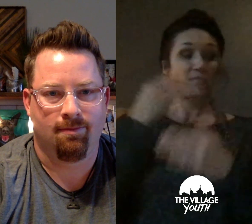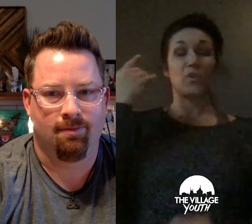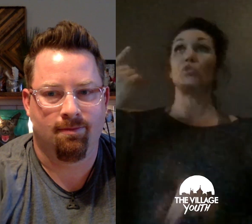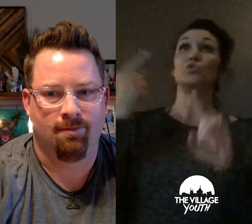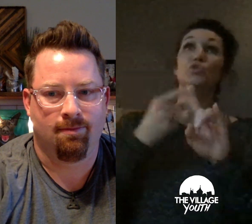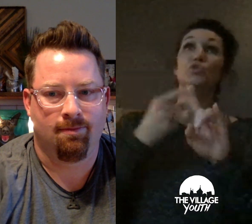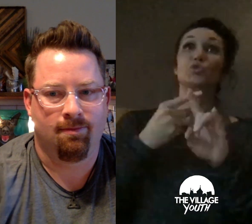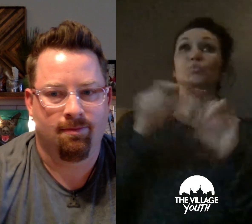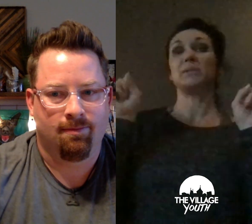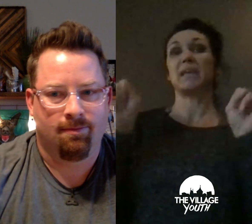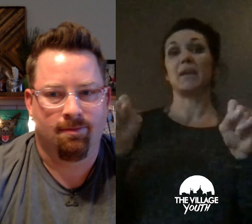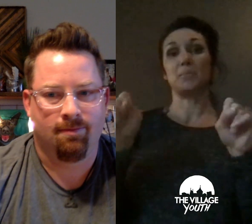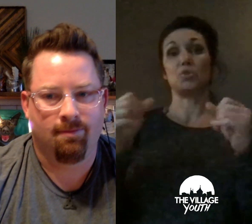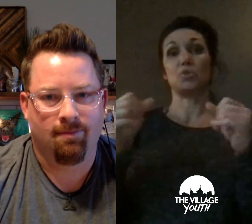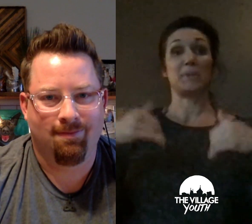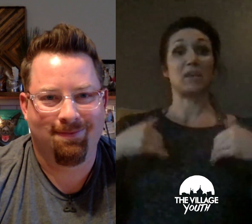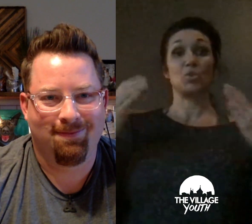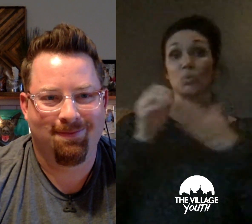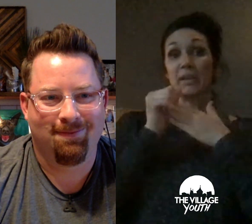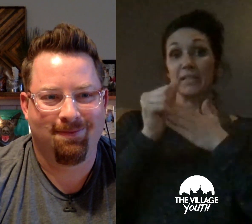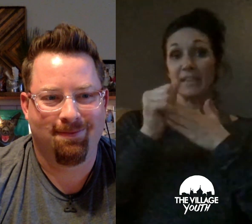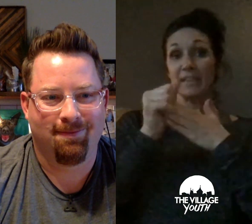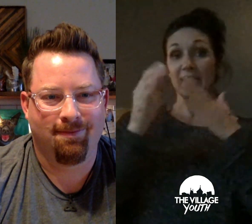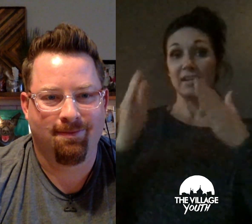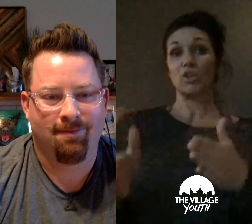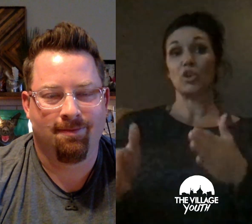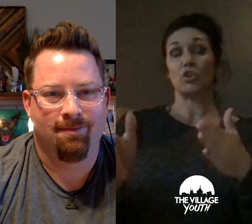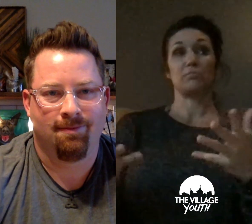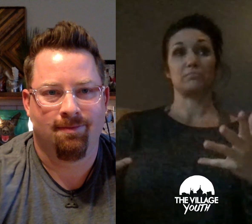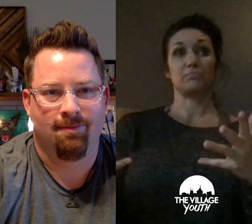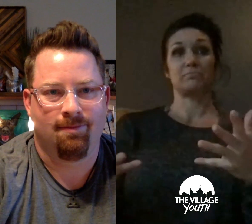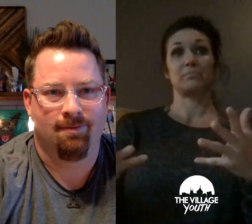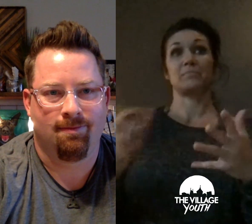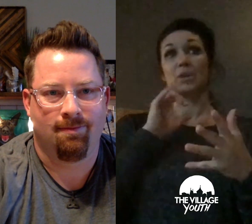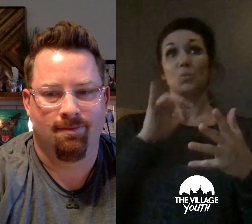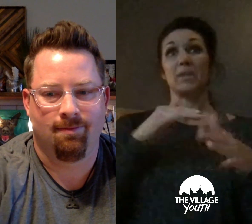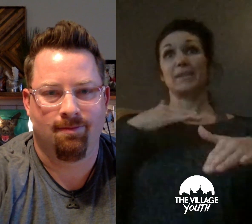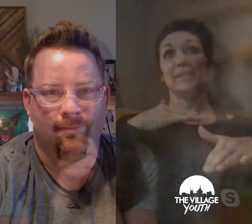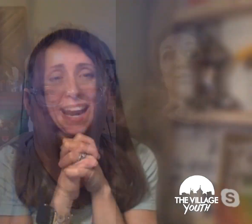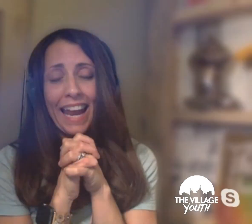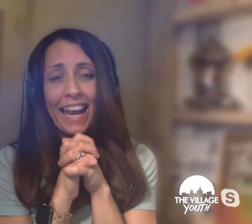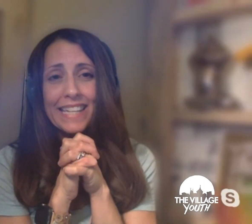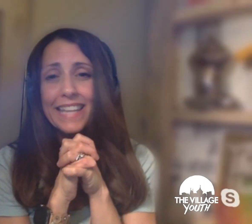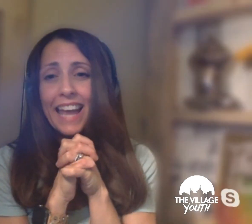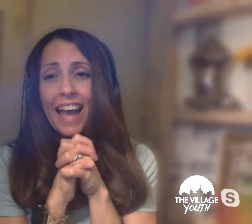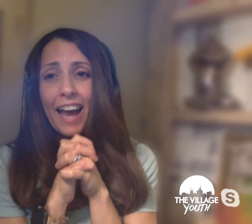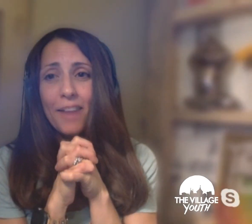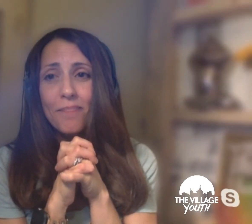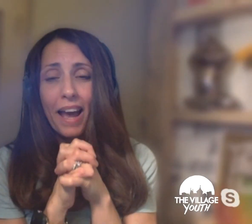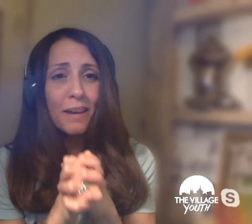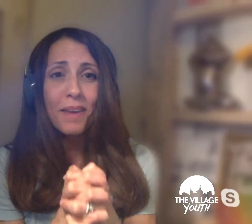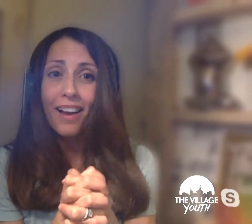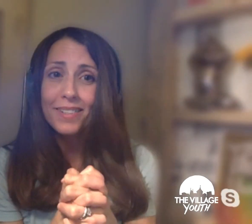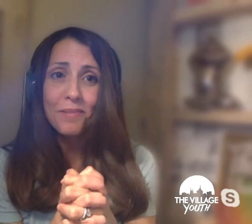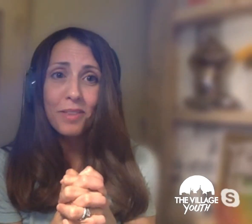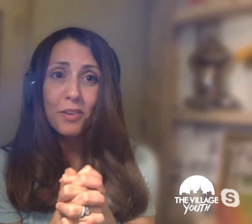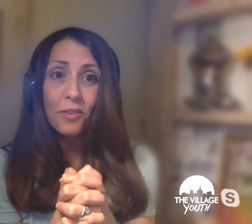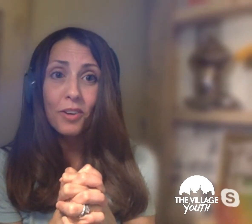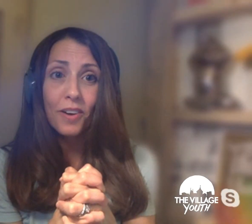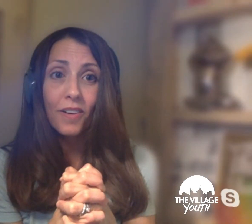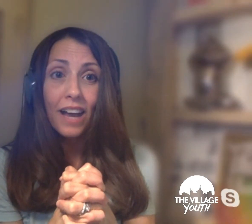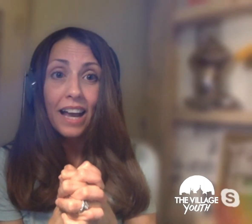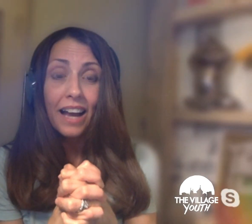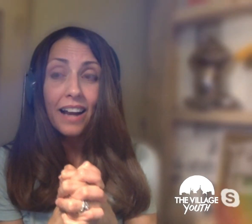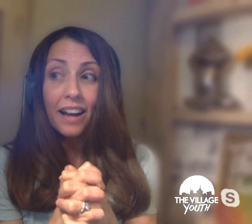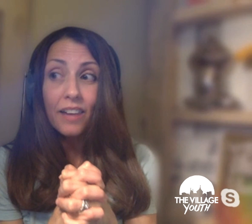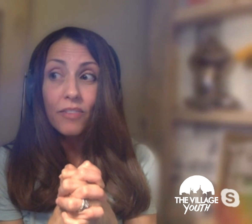be able to be a youth leader. I get to walk in life with the 8th grade women, and I got to be honest with